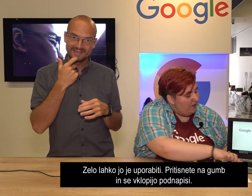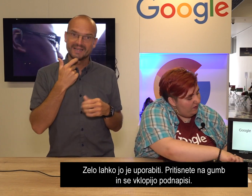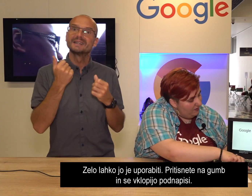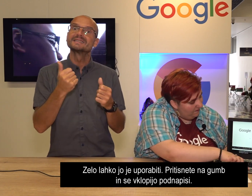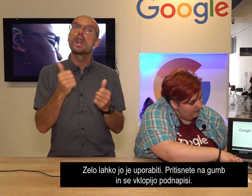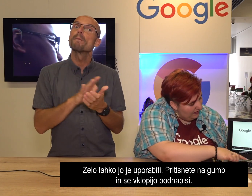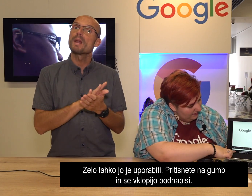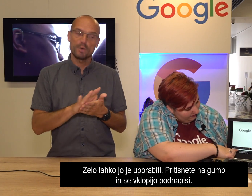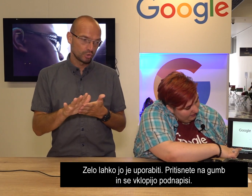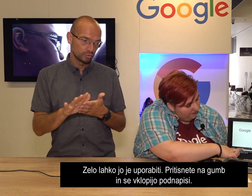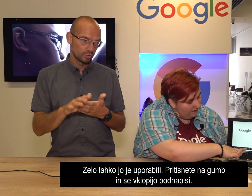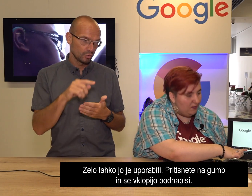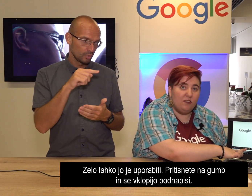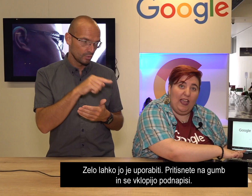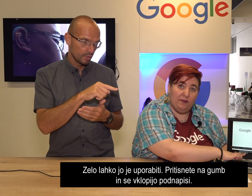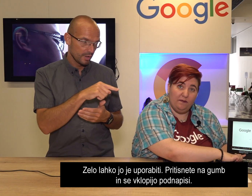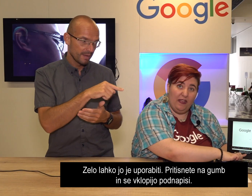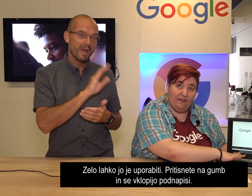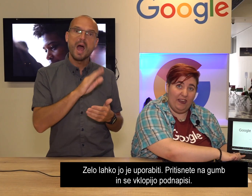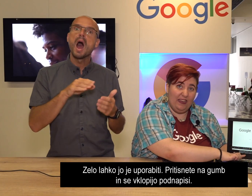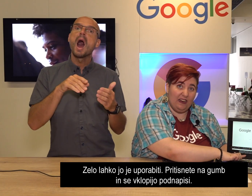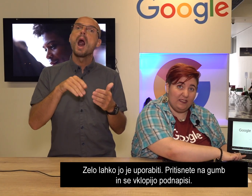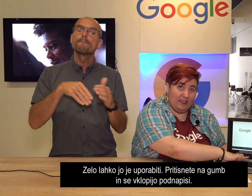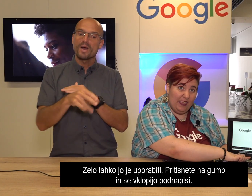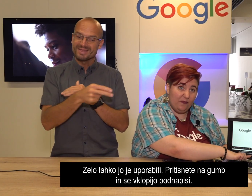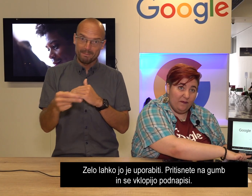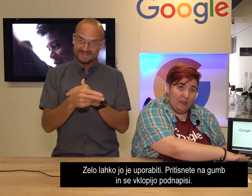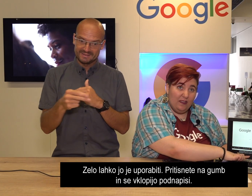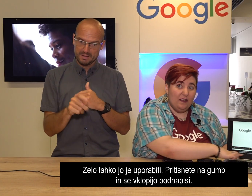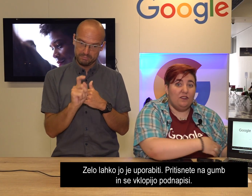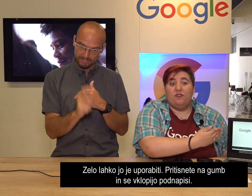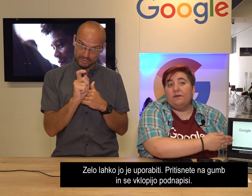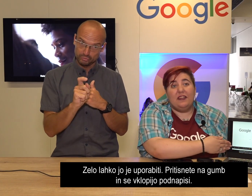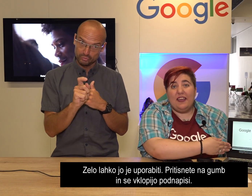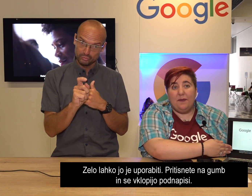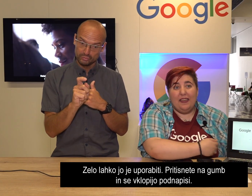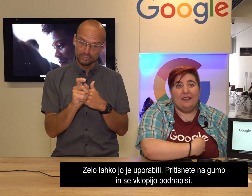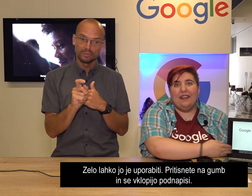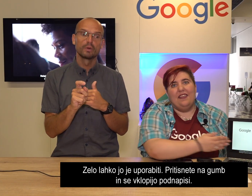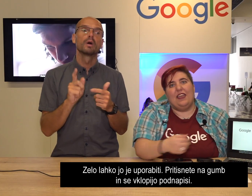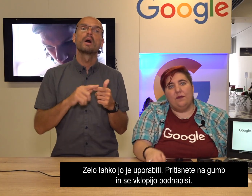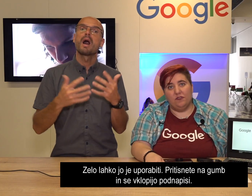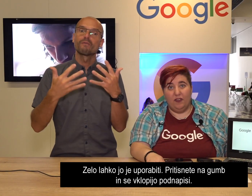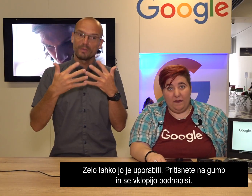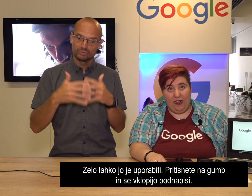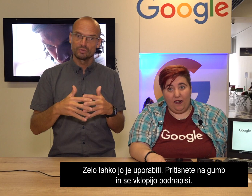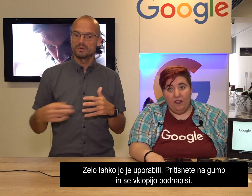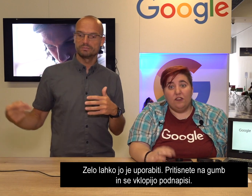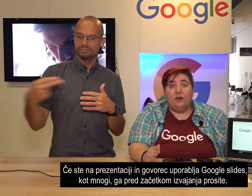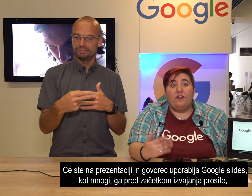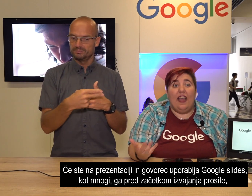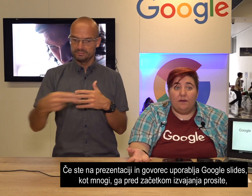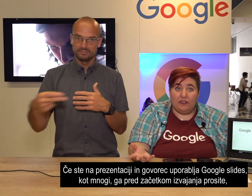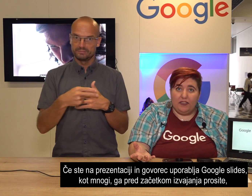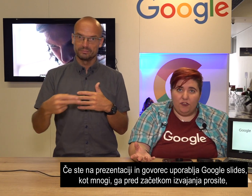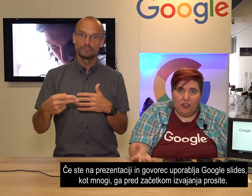easy to use. There's a closed caption button right here, CC. So you just press that button and the captions will appear.